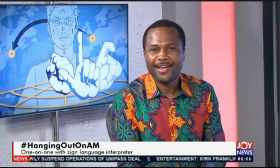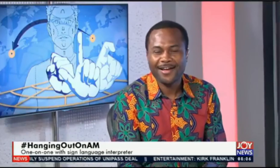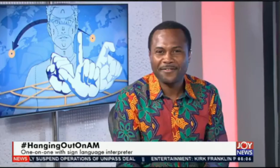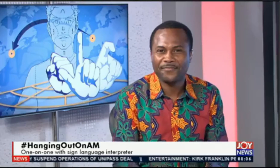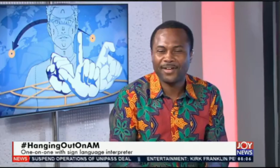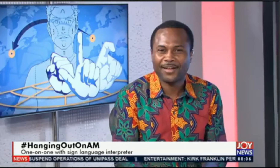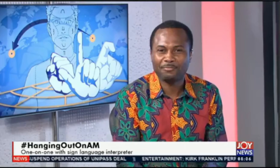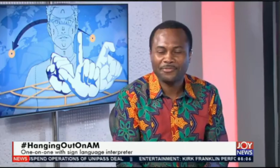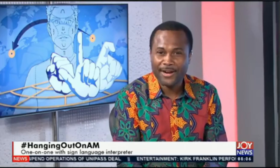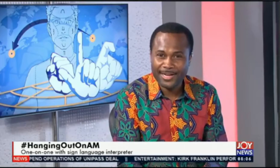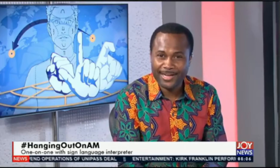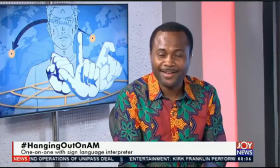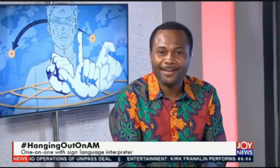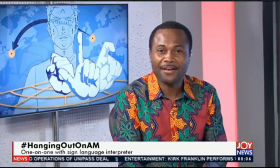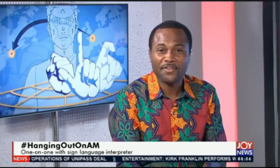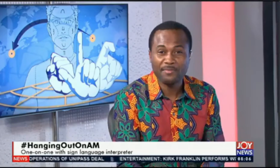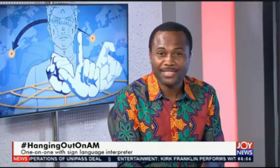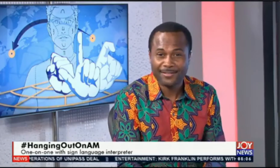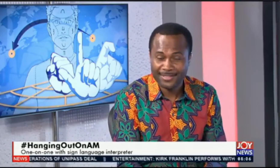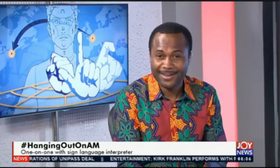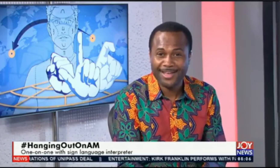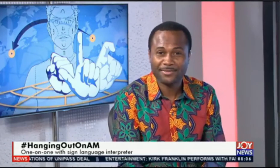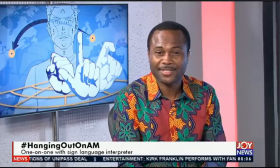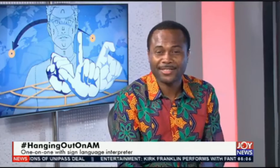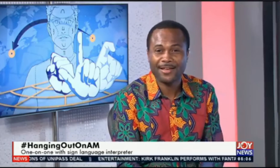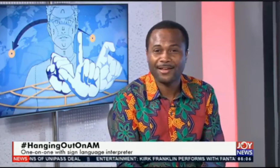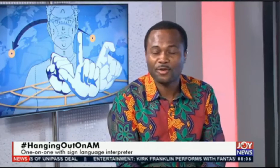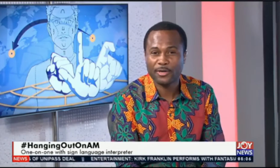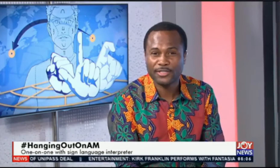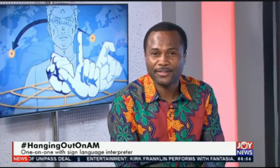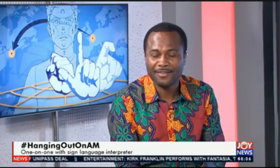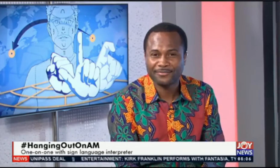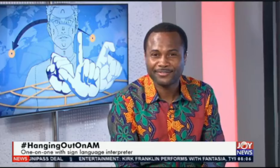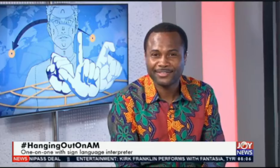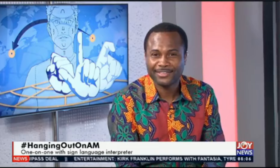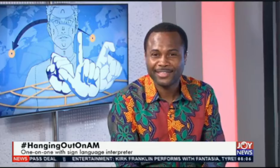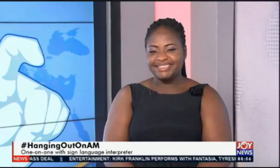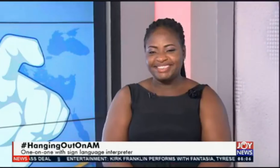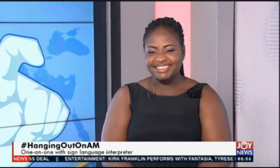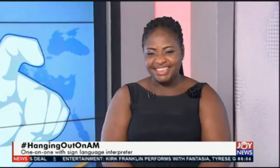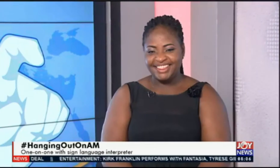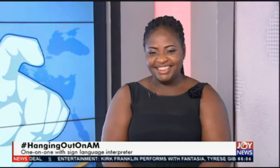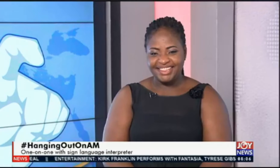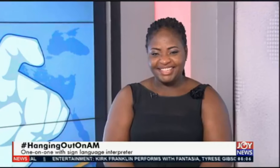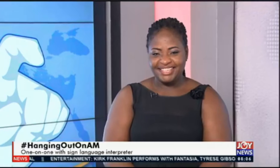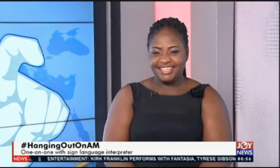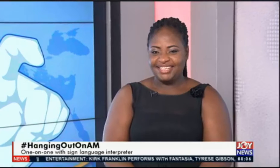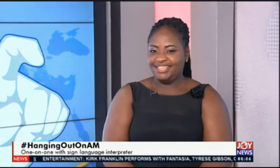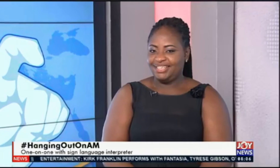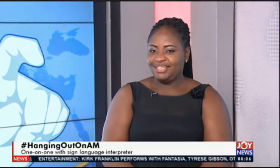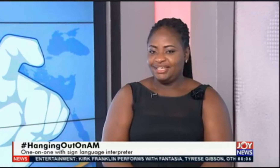And I have right here Love Amissah. That's the name. She's here. Good morning to you, Love. Good morning. Yeah.